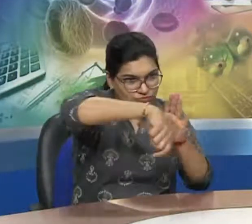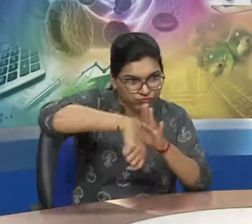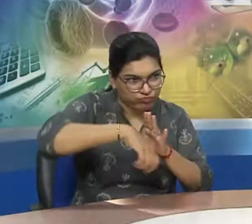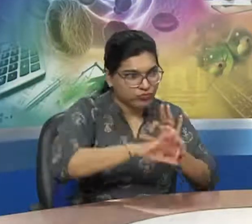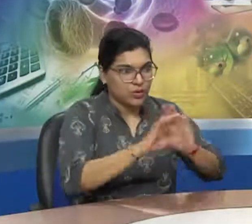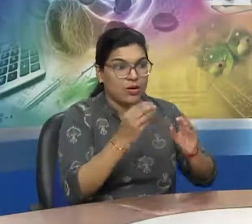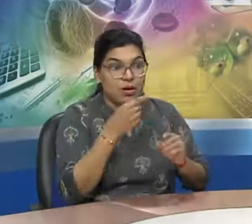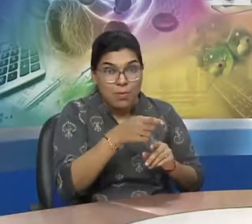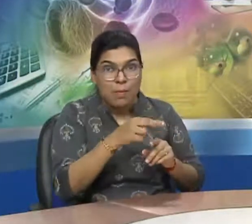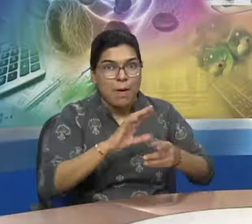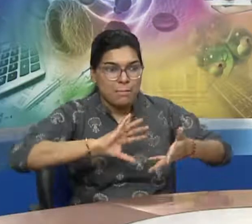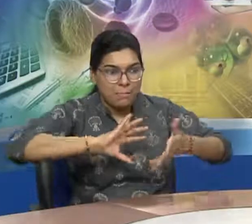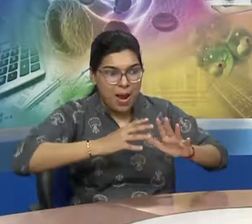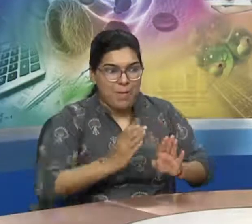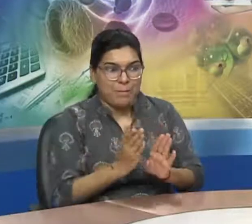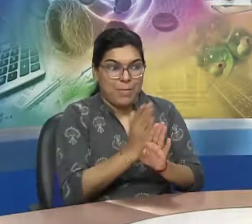is made before.